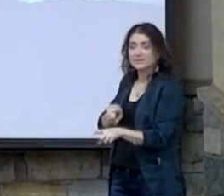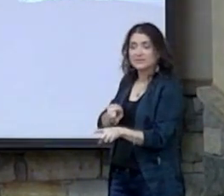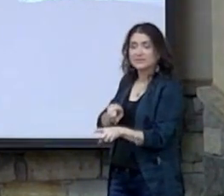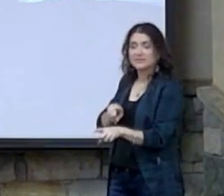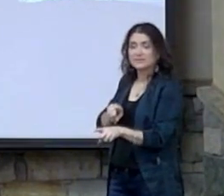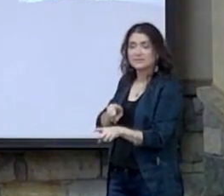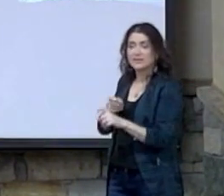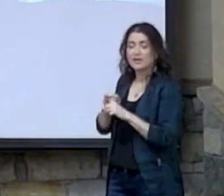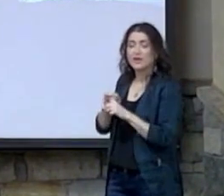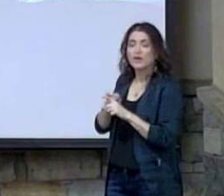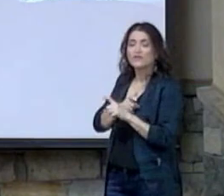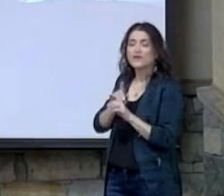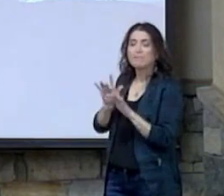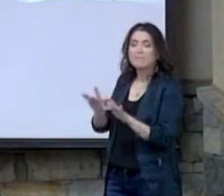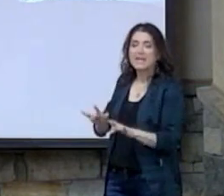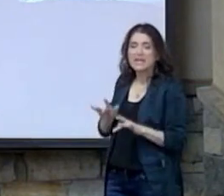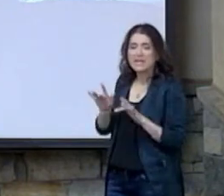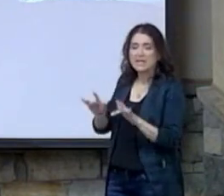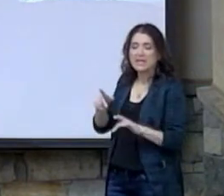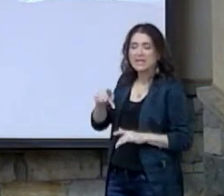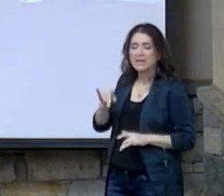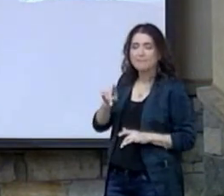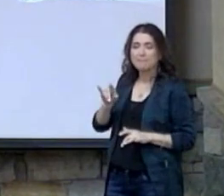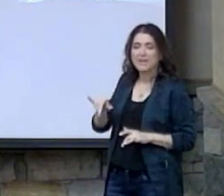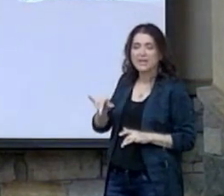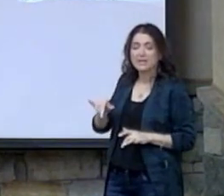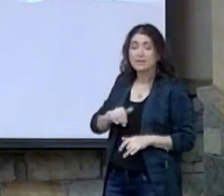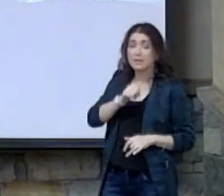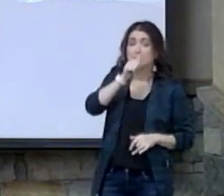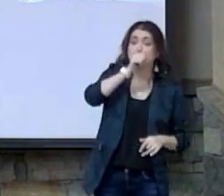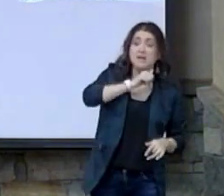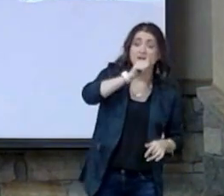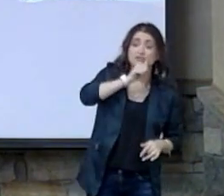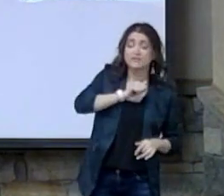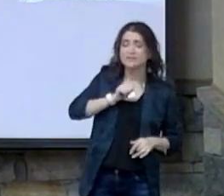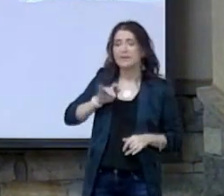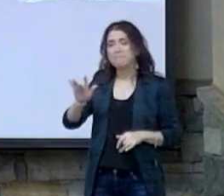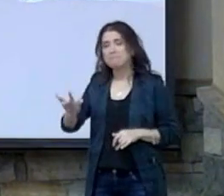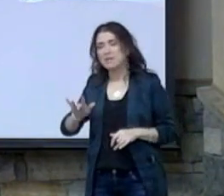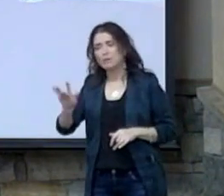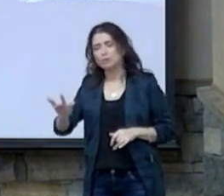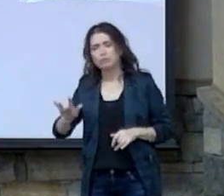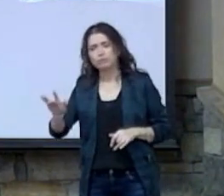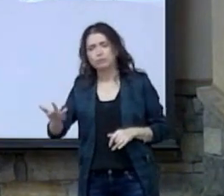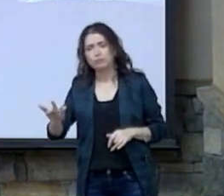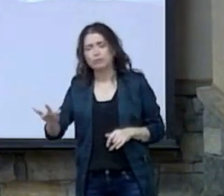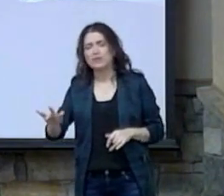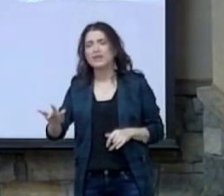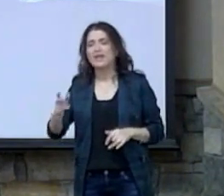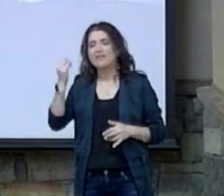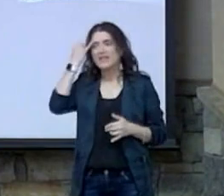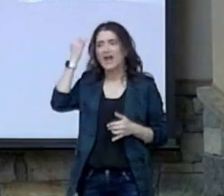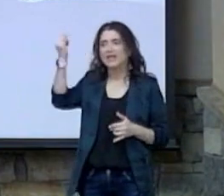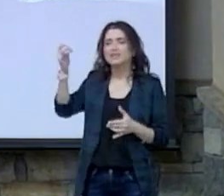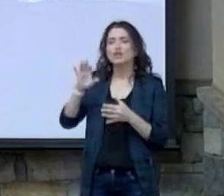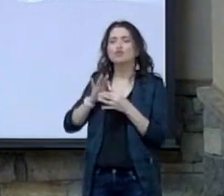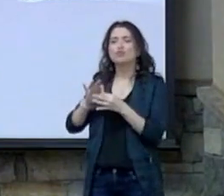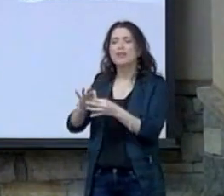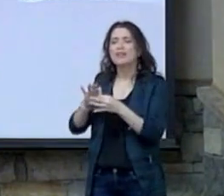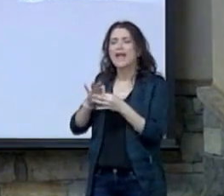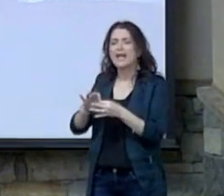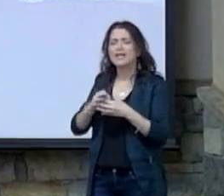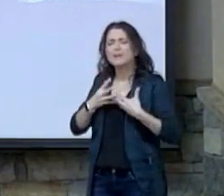pity. Patience, pity is the second key word. The idea of being able to relate, having